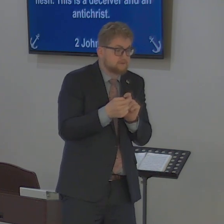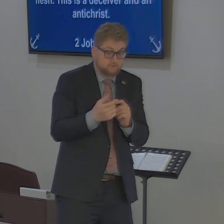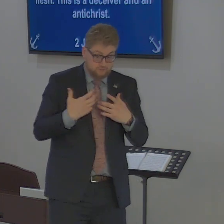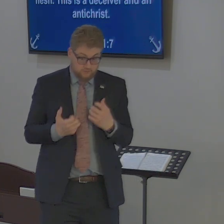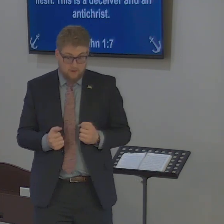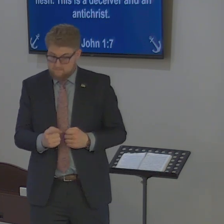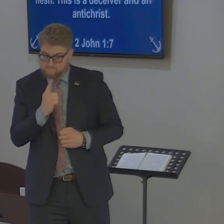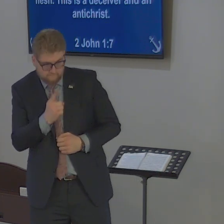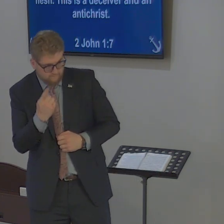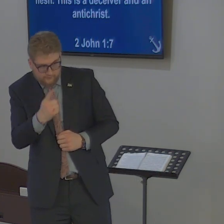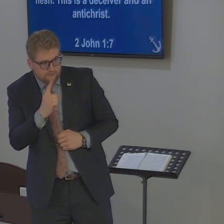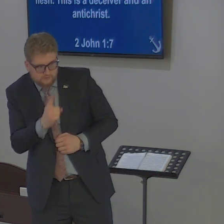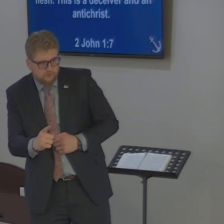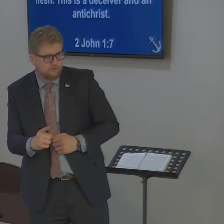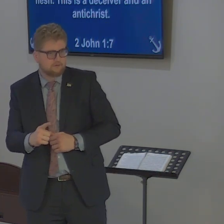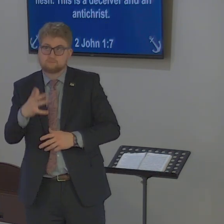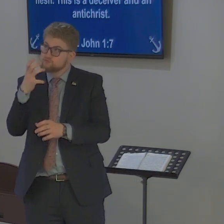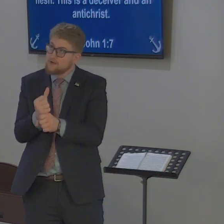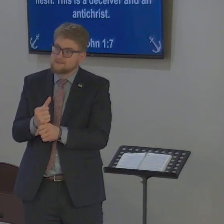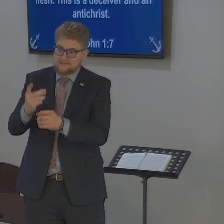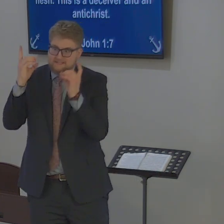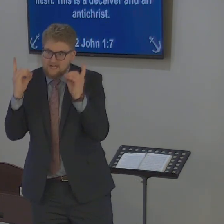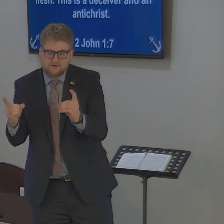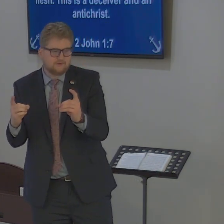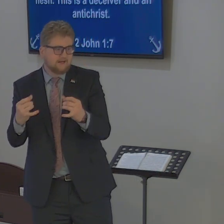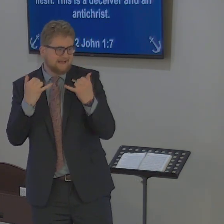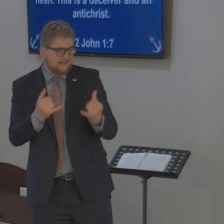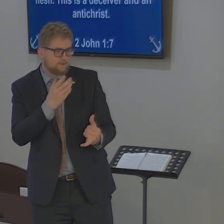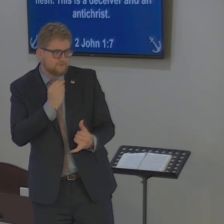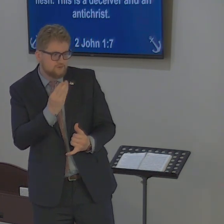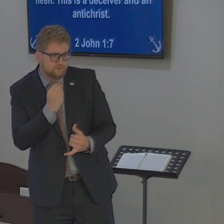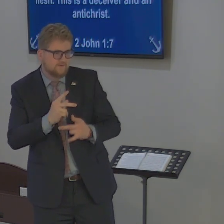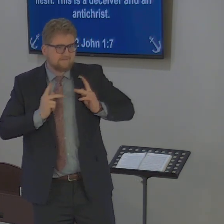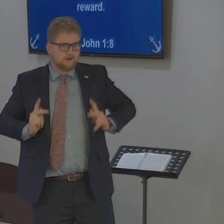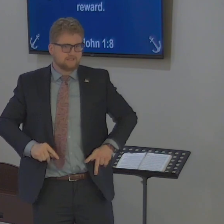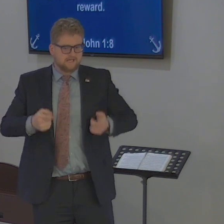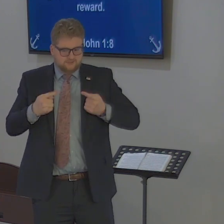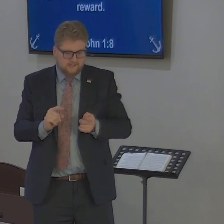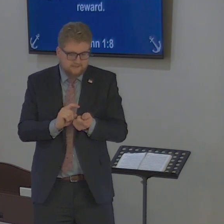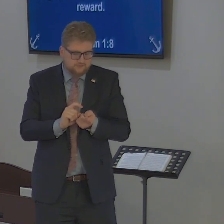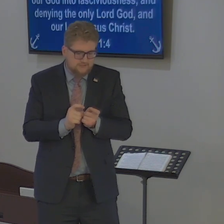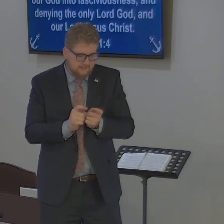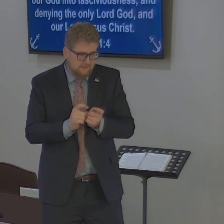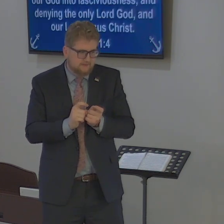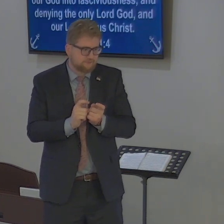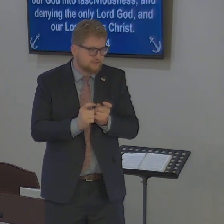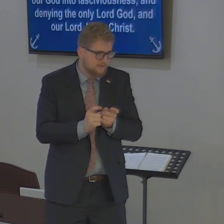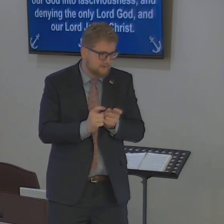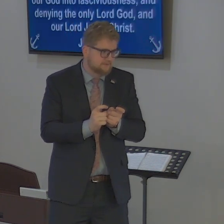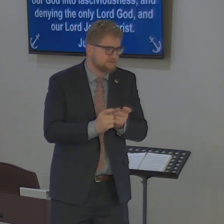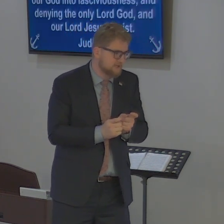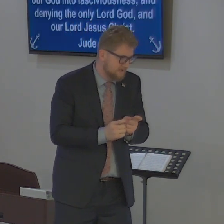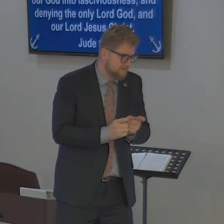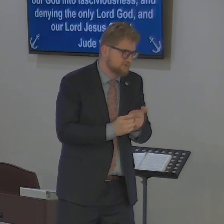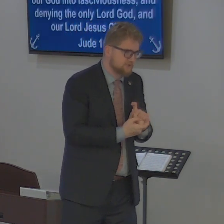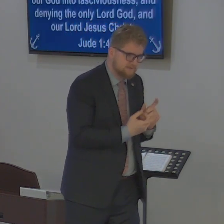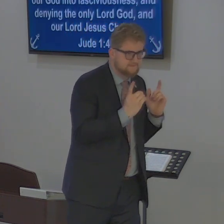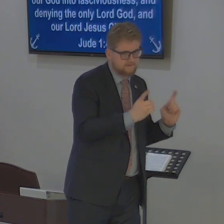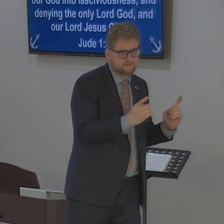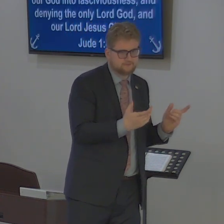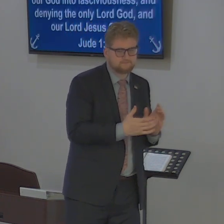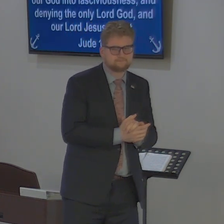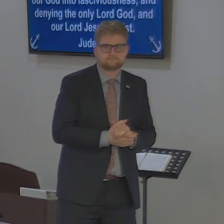doctrine because they are deceivers. They're deceivers. In Jude, verse 4, the Bible says this. I'll flip over